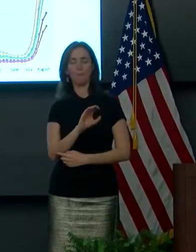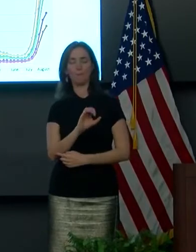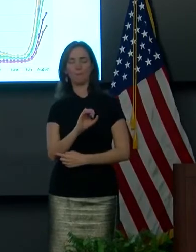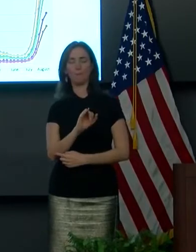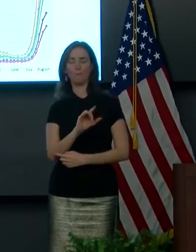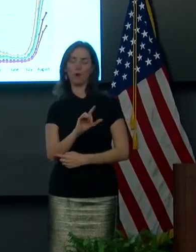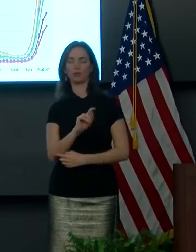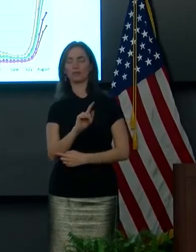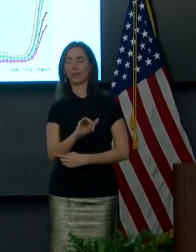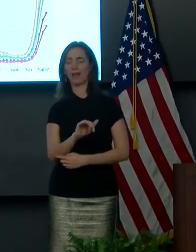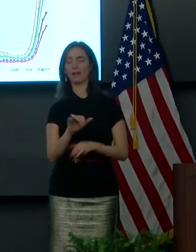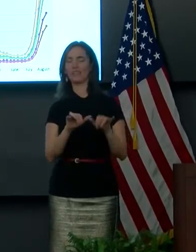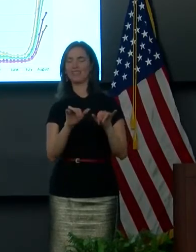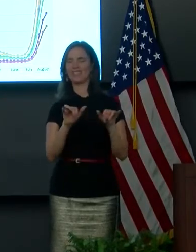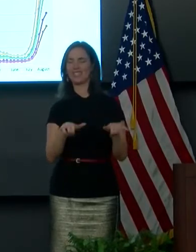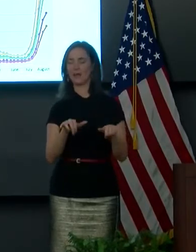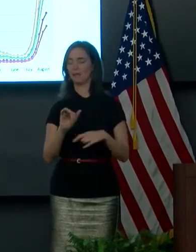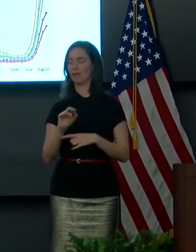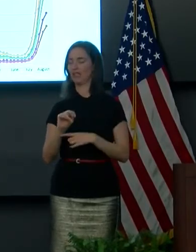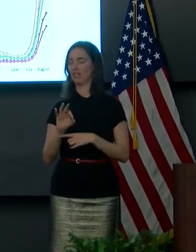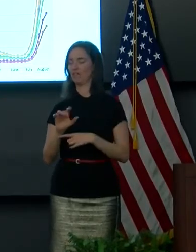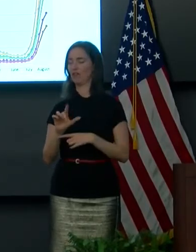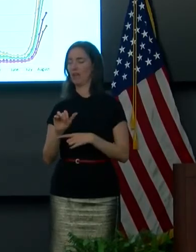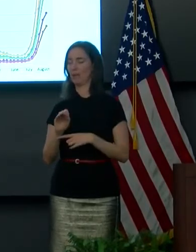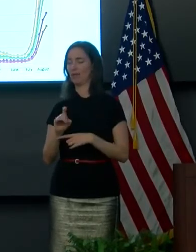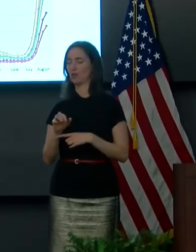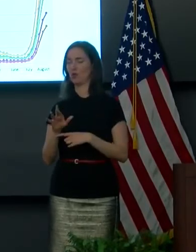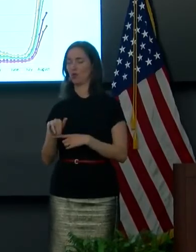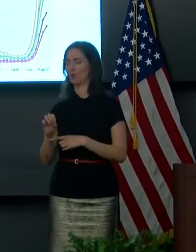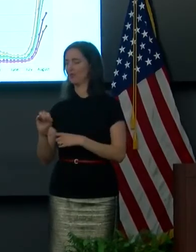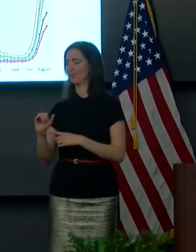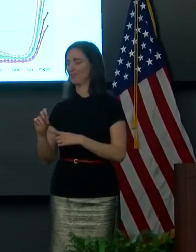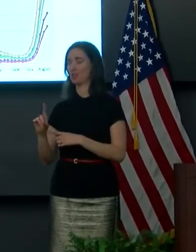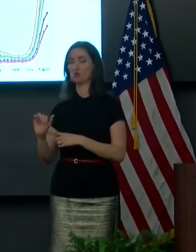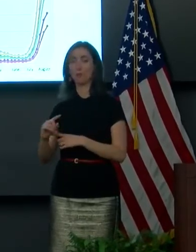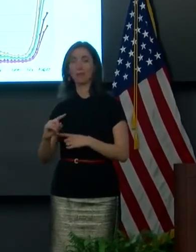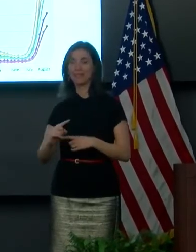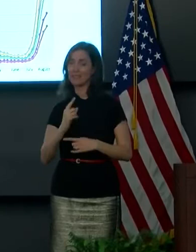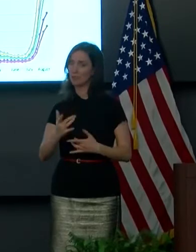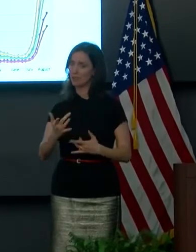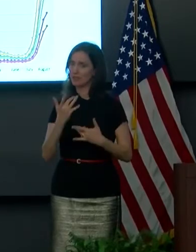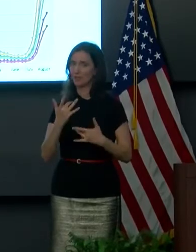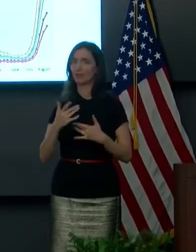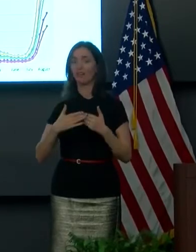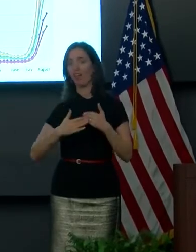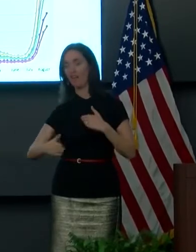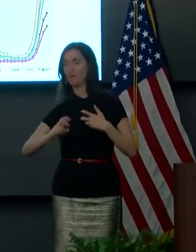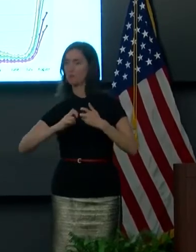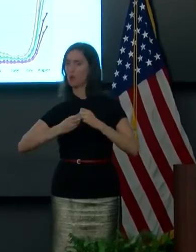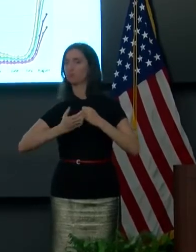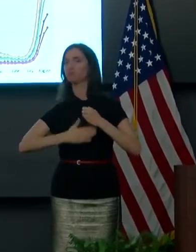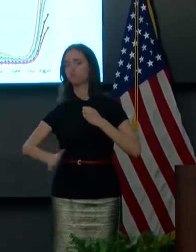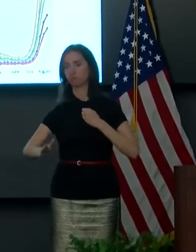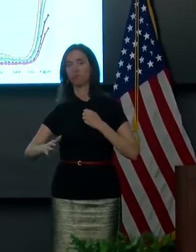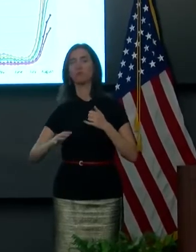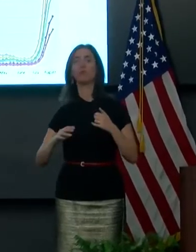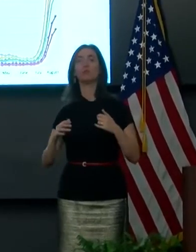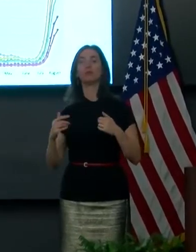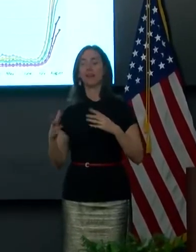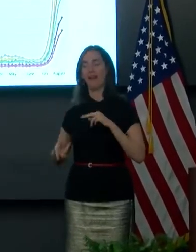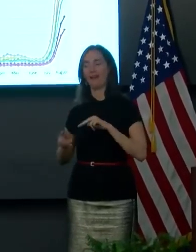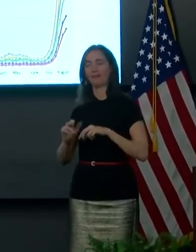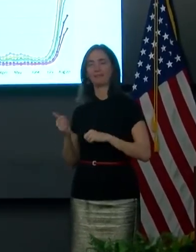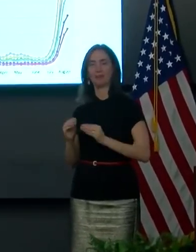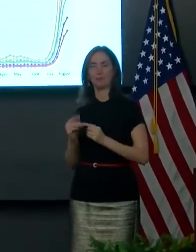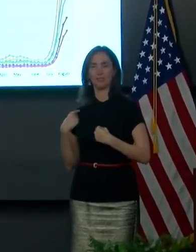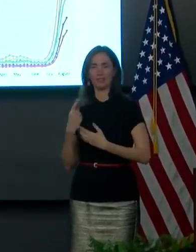severe disease that has the likelihood for long-term complications. We now have had a total of 183 children with